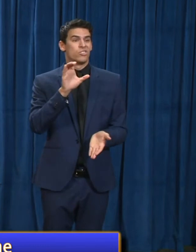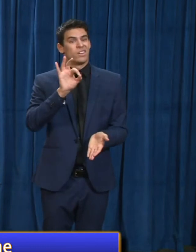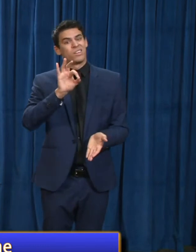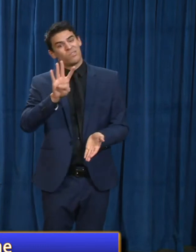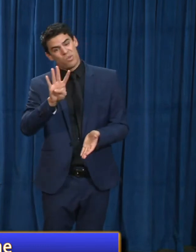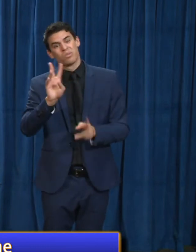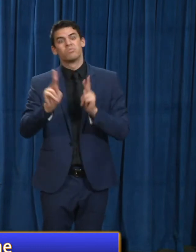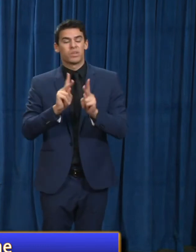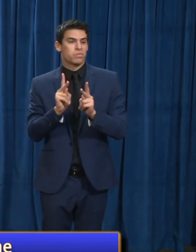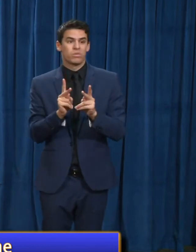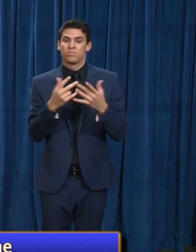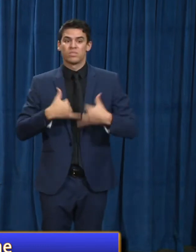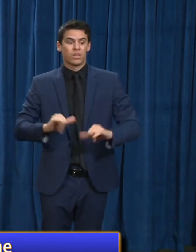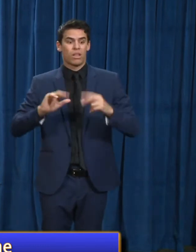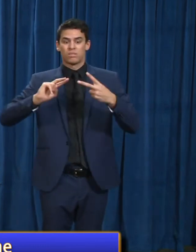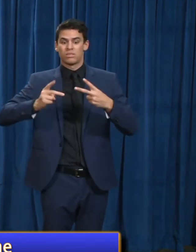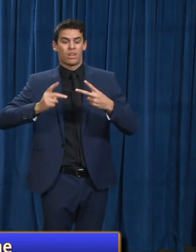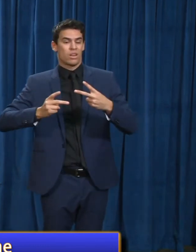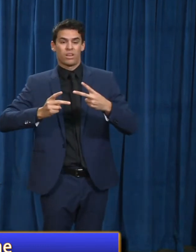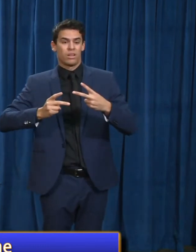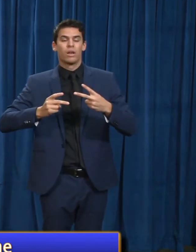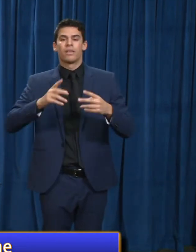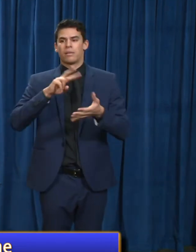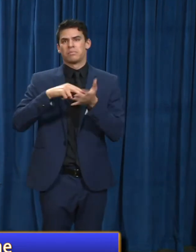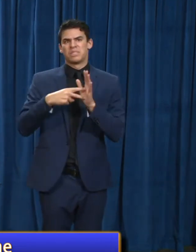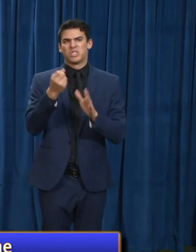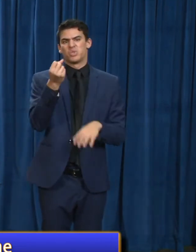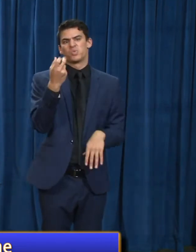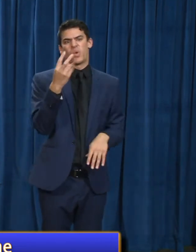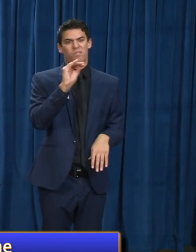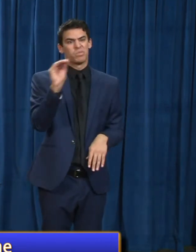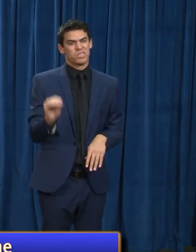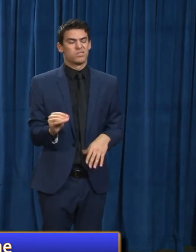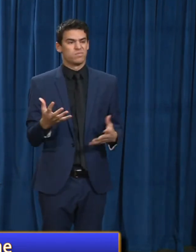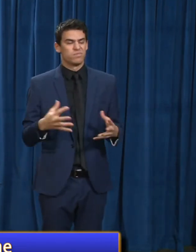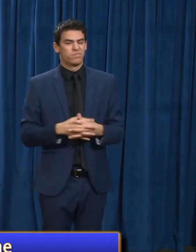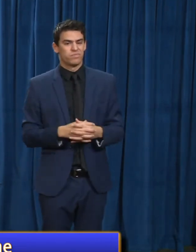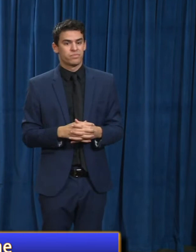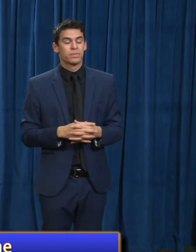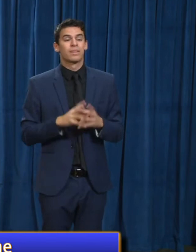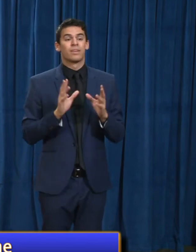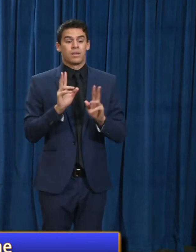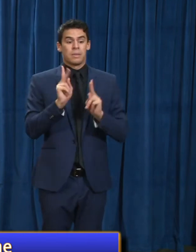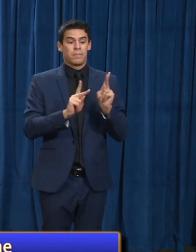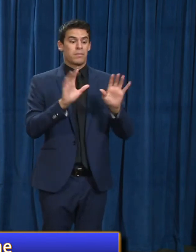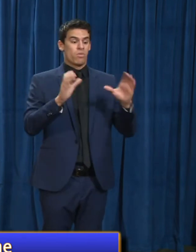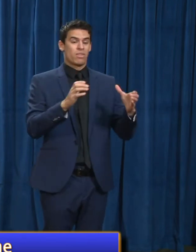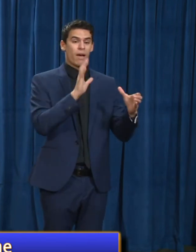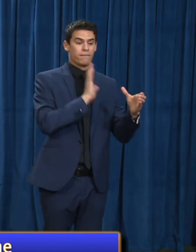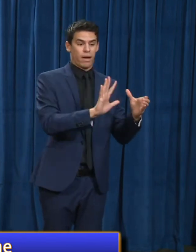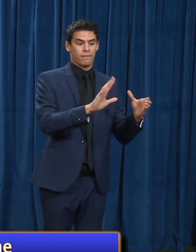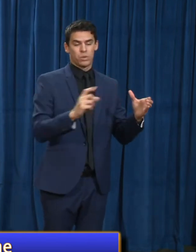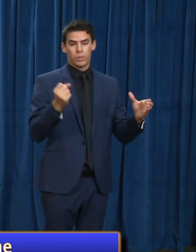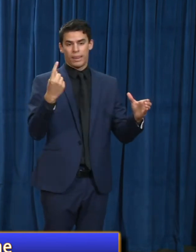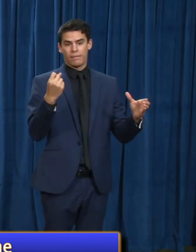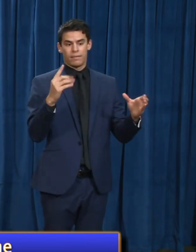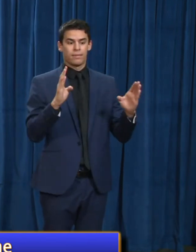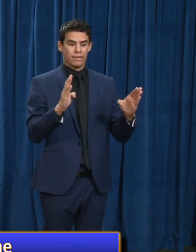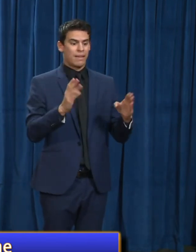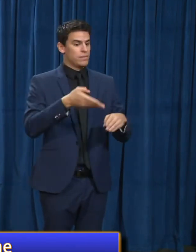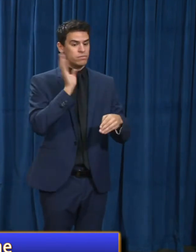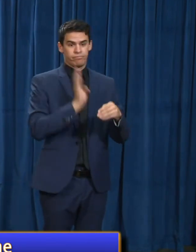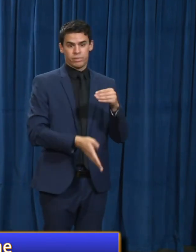11,994, which is at 12%. And then people on that age group that have completed everything,